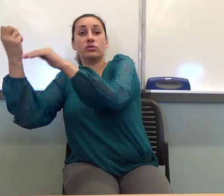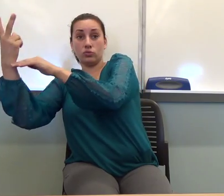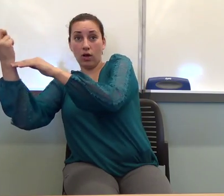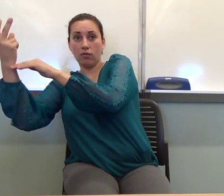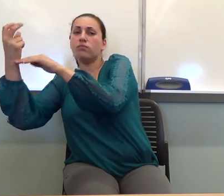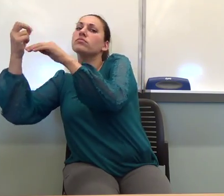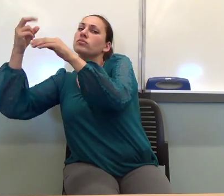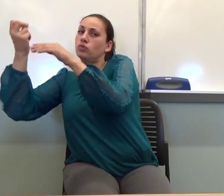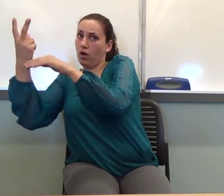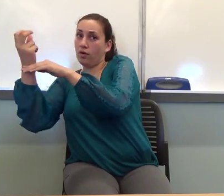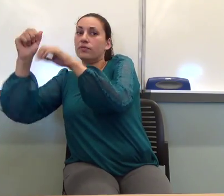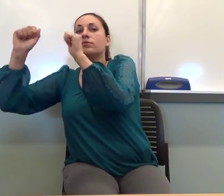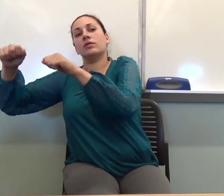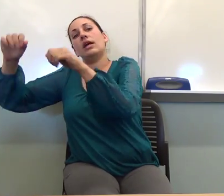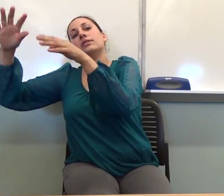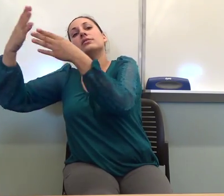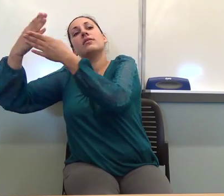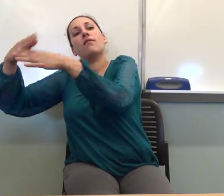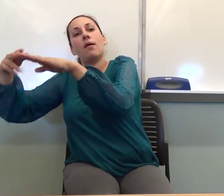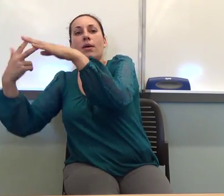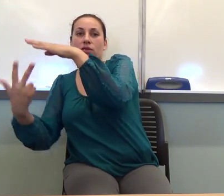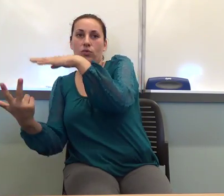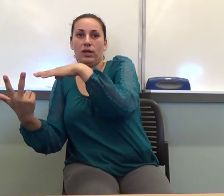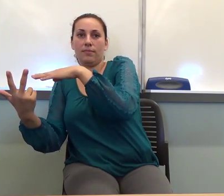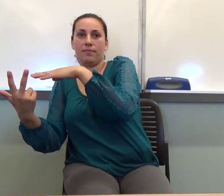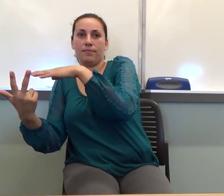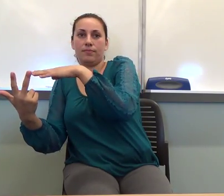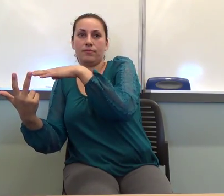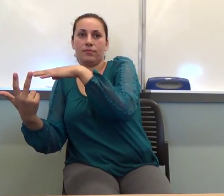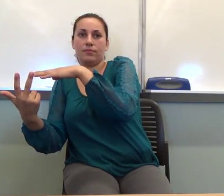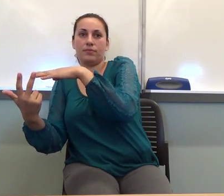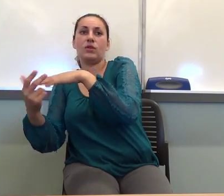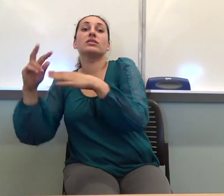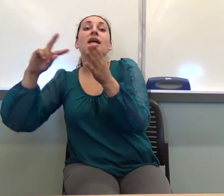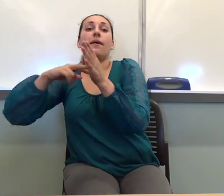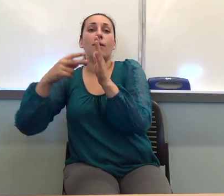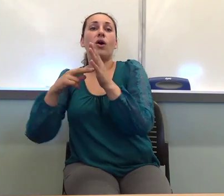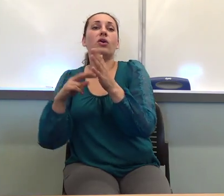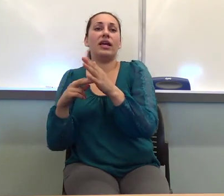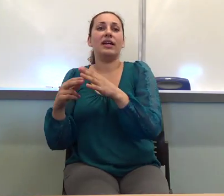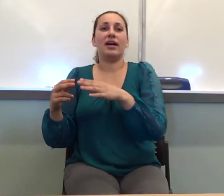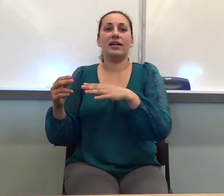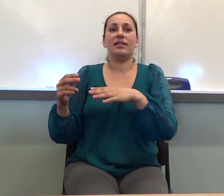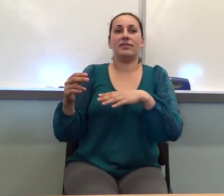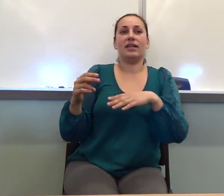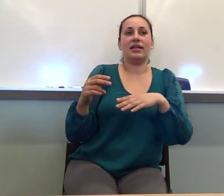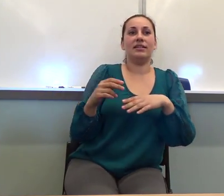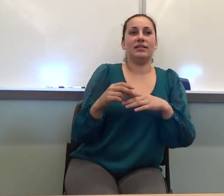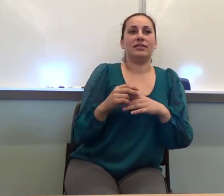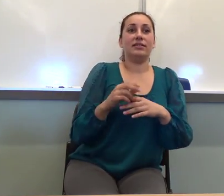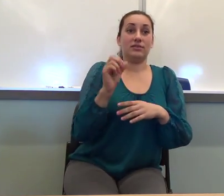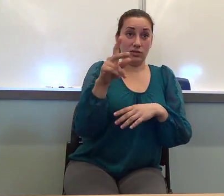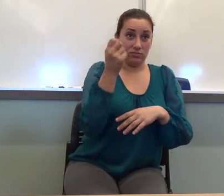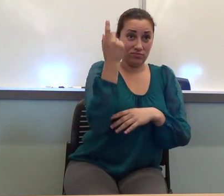divisibility rules. That means 3 into 63. Oh, okay, I got it. Okay. Okay, you got it from there on. Okay,